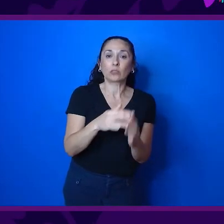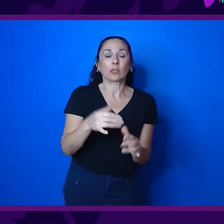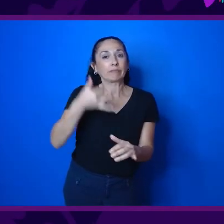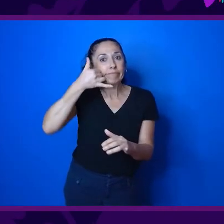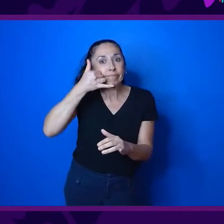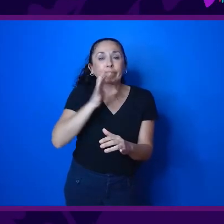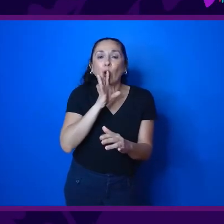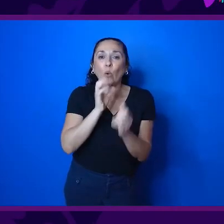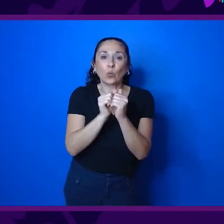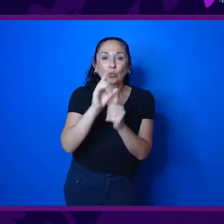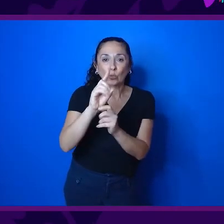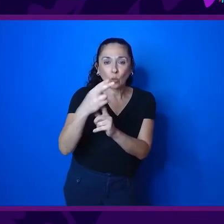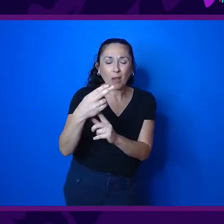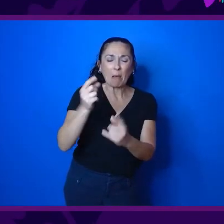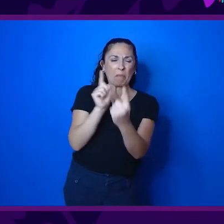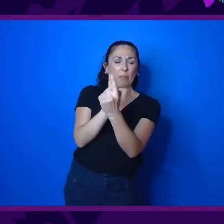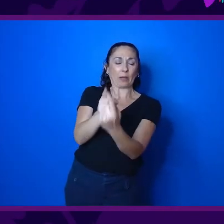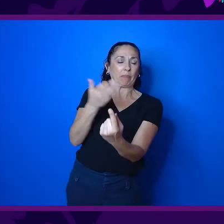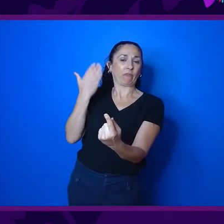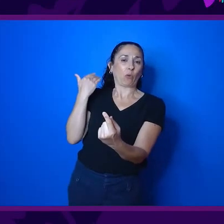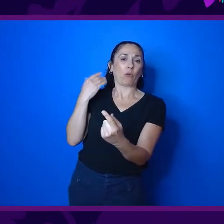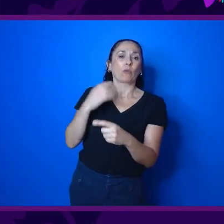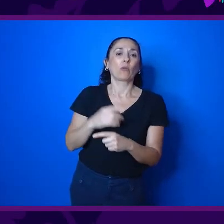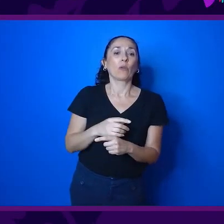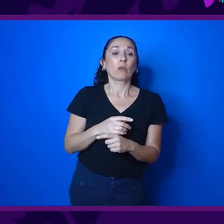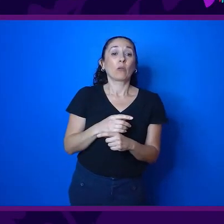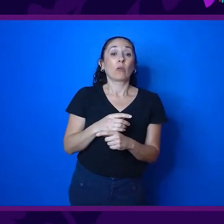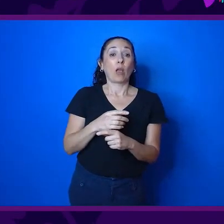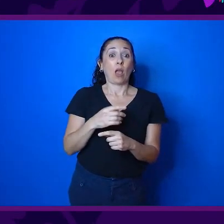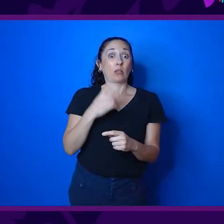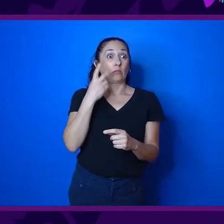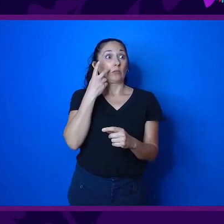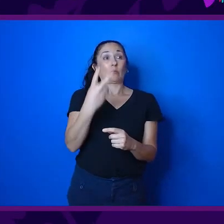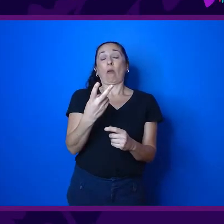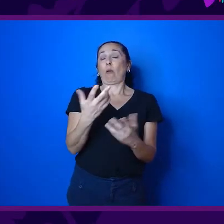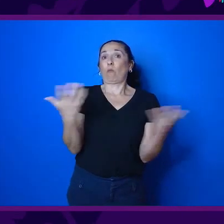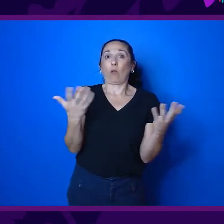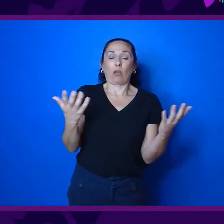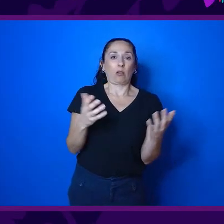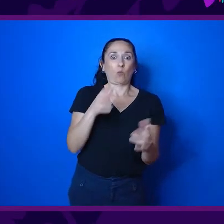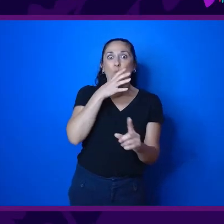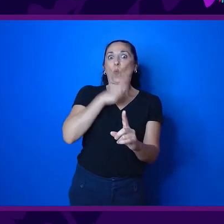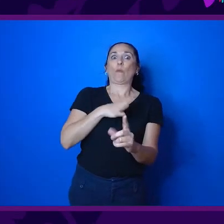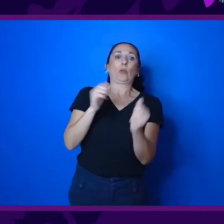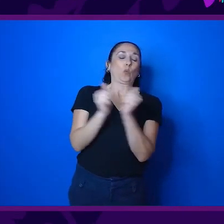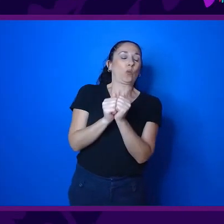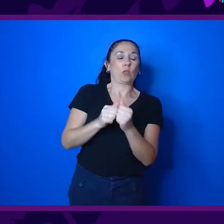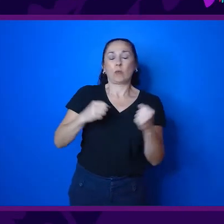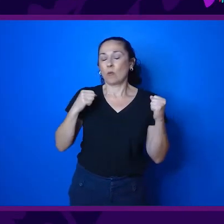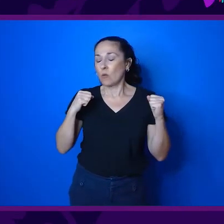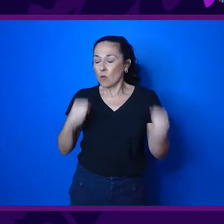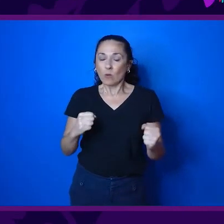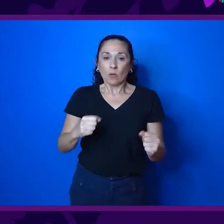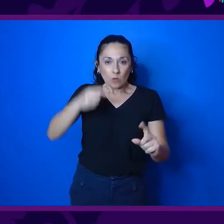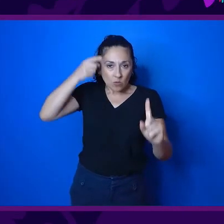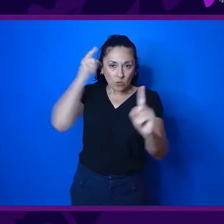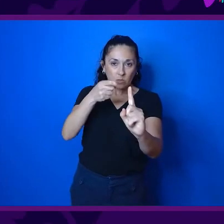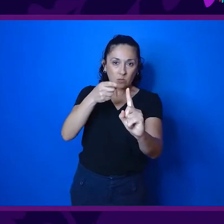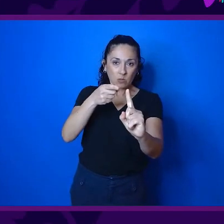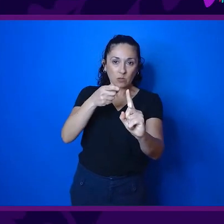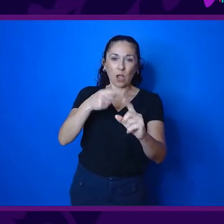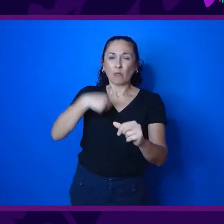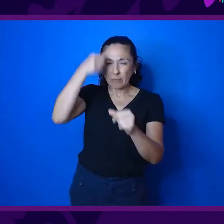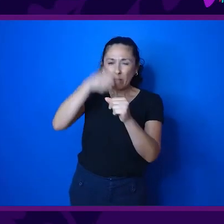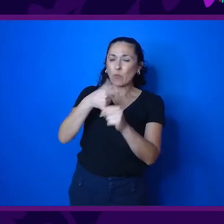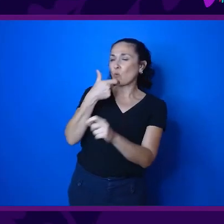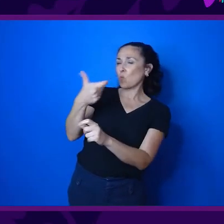before. What I just got to see was a woman with conviction. When I remember watching a documentary about Jane Fonda in her early